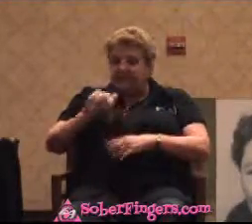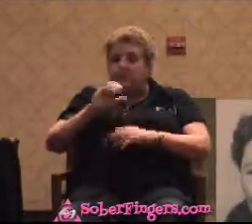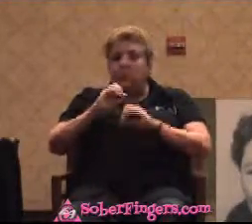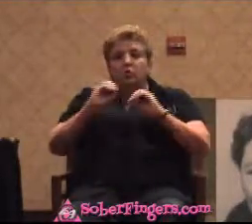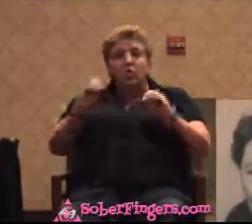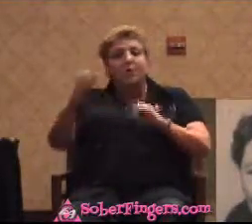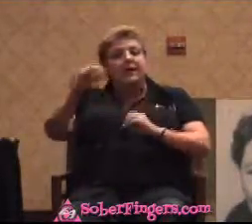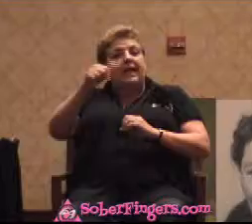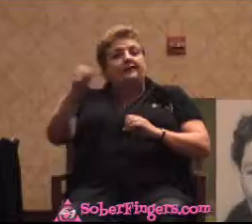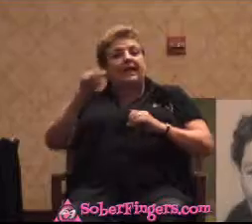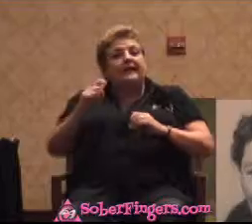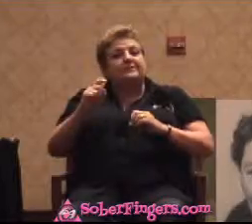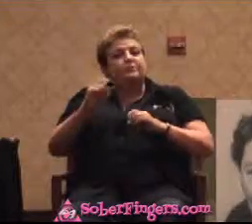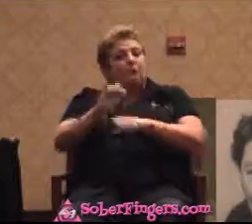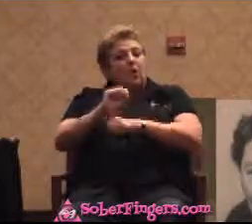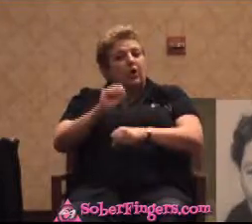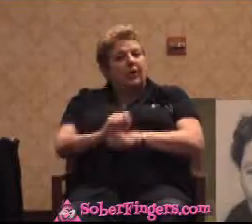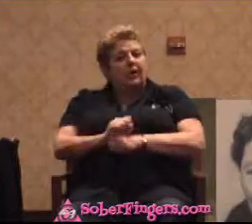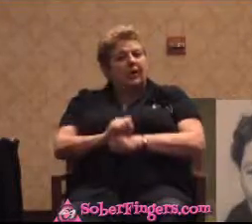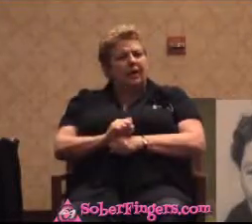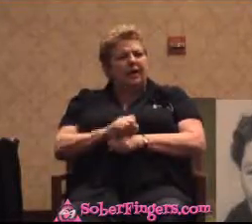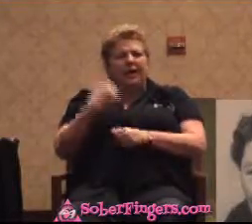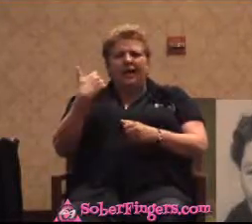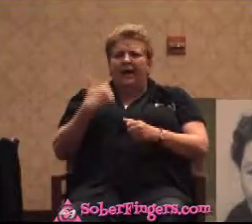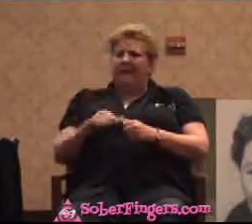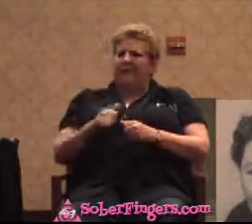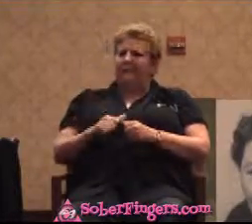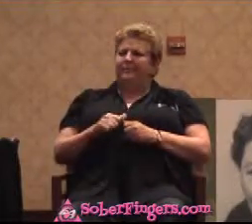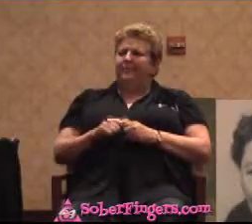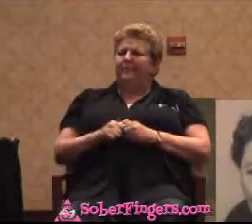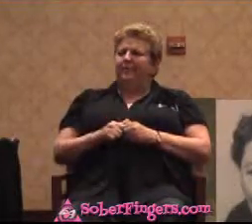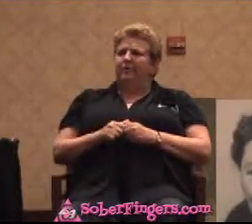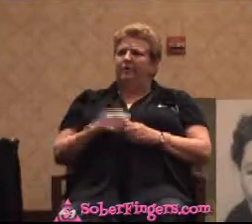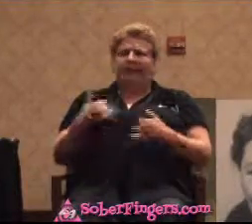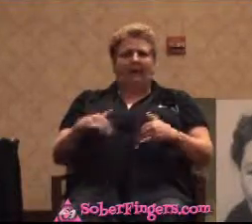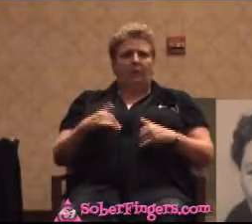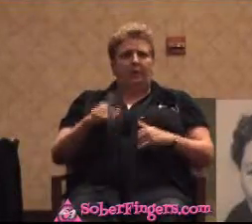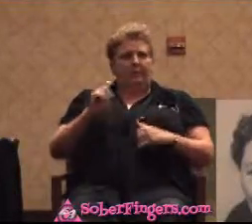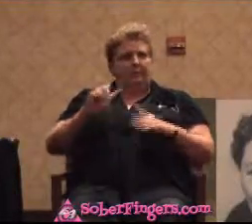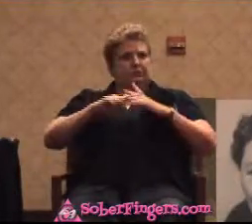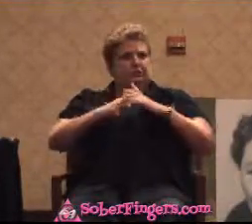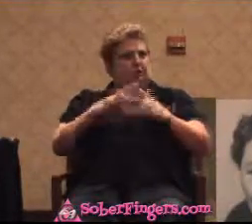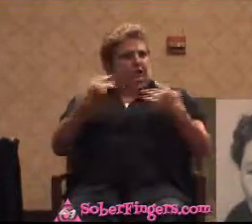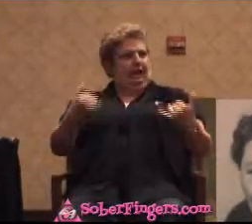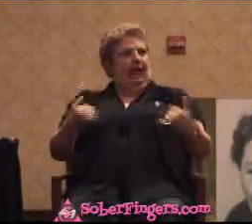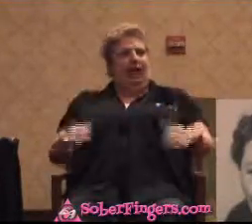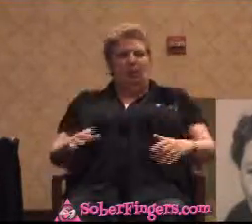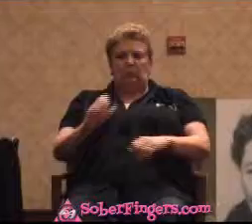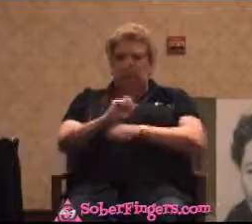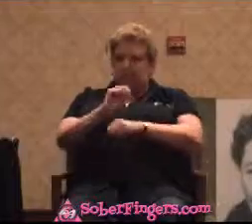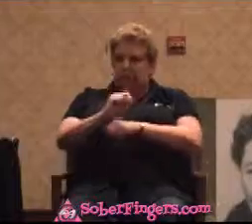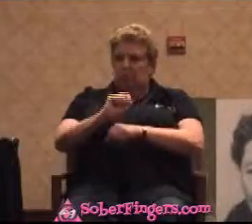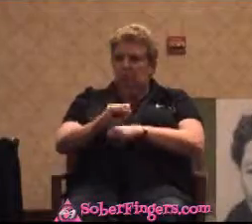thinking that, I better start now because, this was going to be a difficult